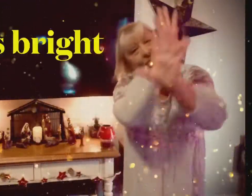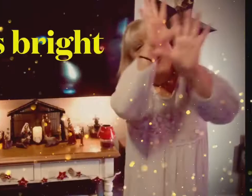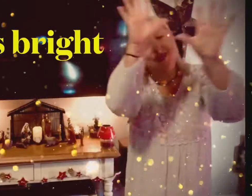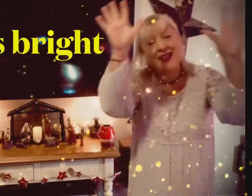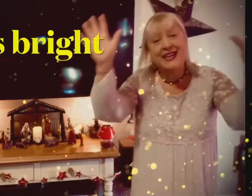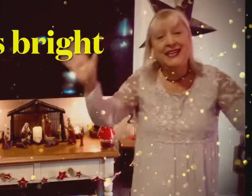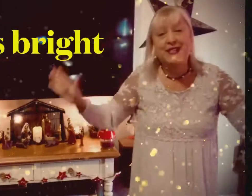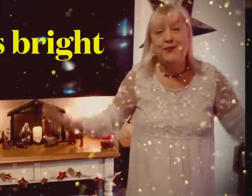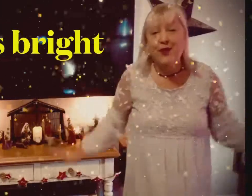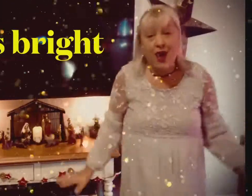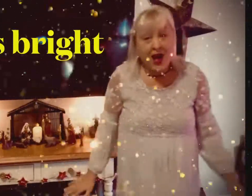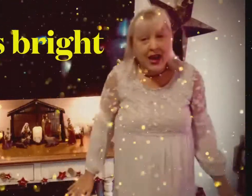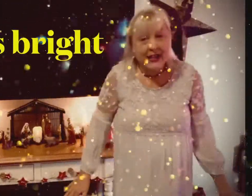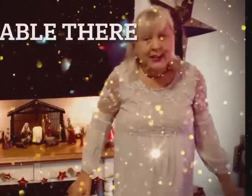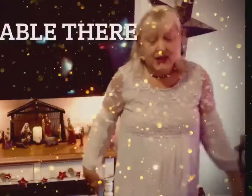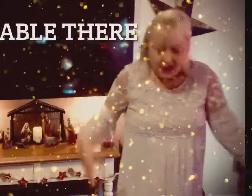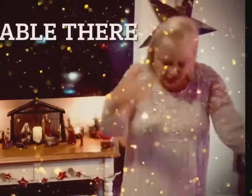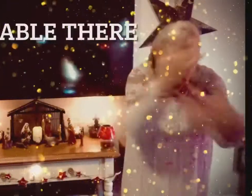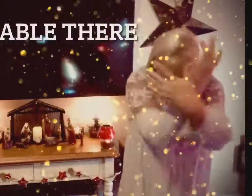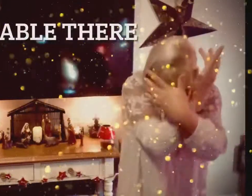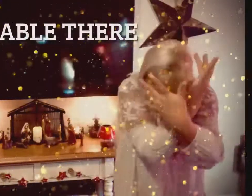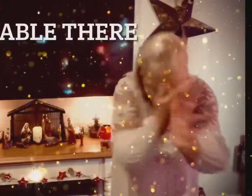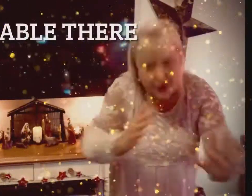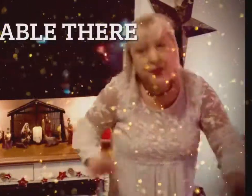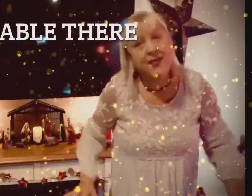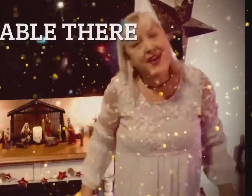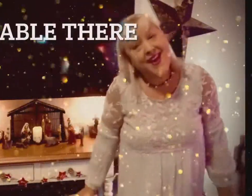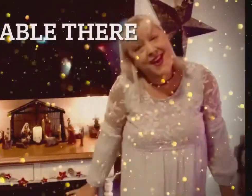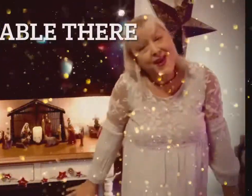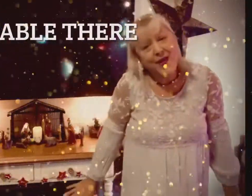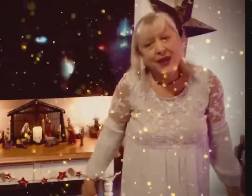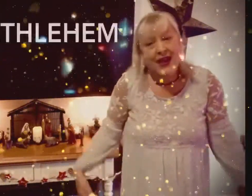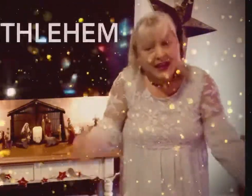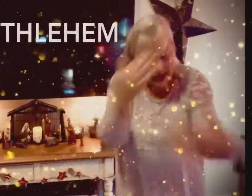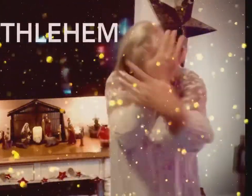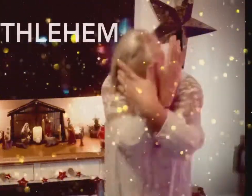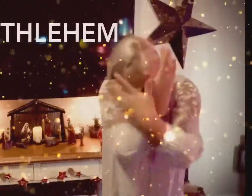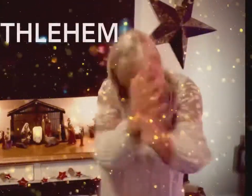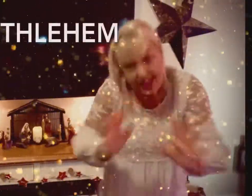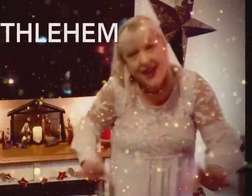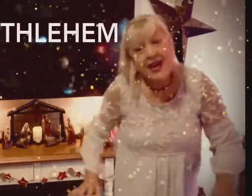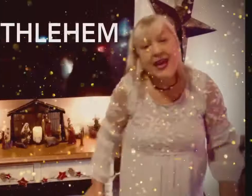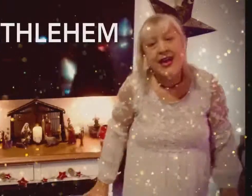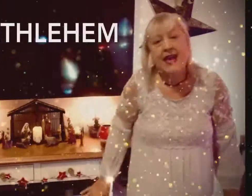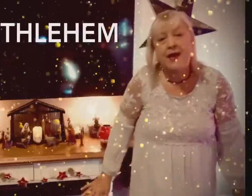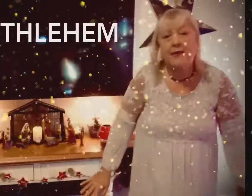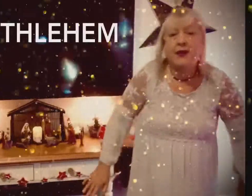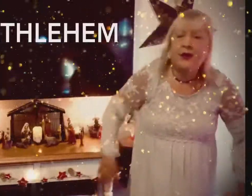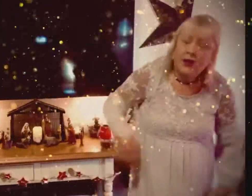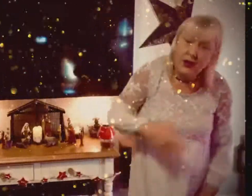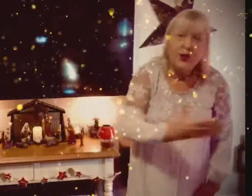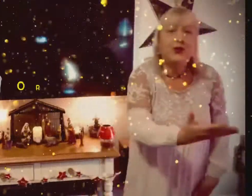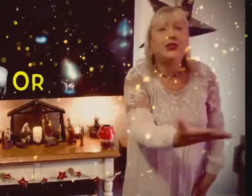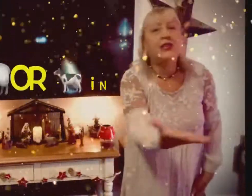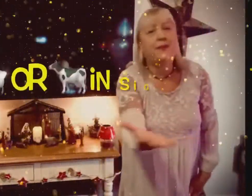is bright. No stable there in Bethlehem, no sheep or